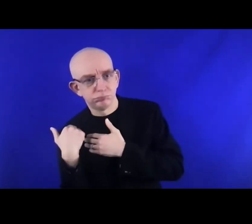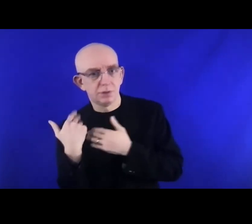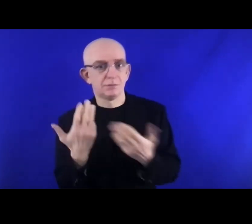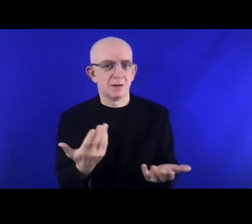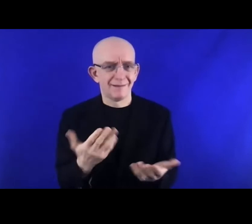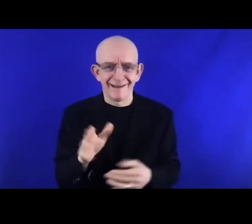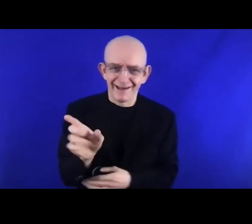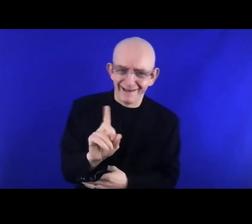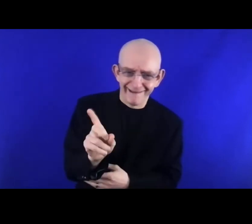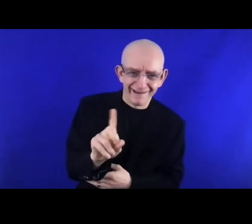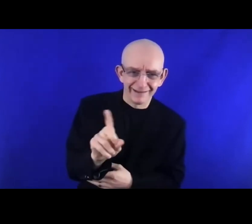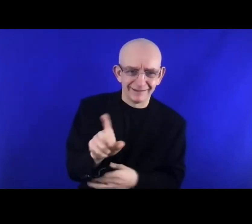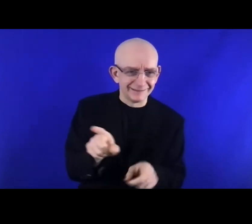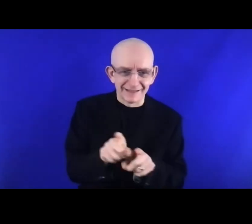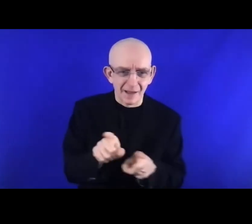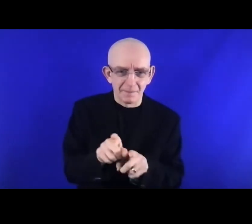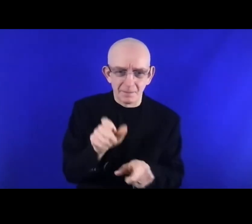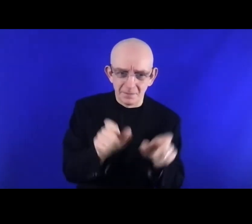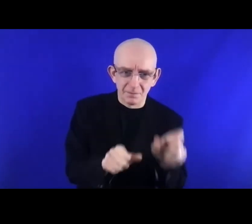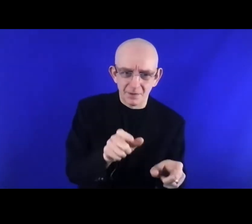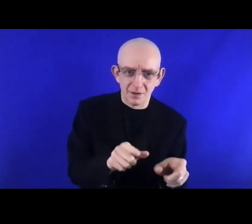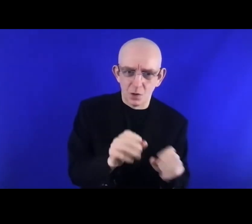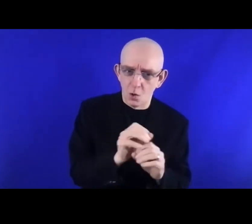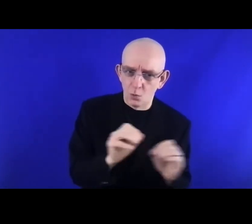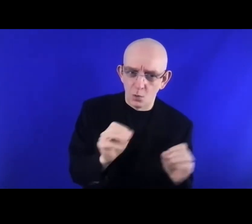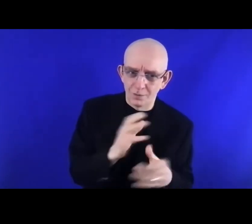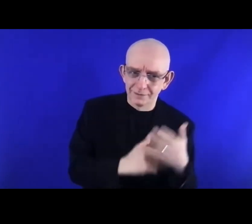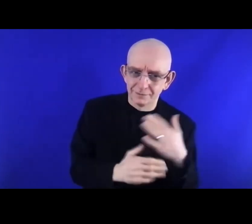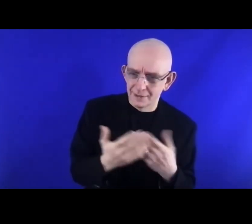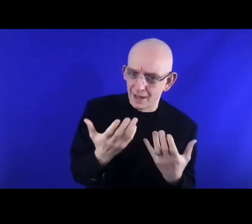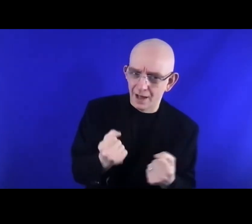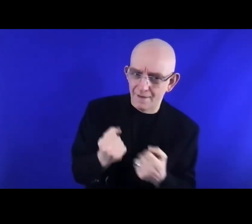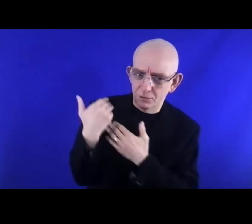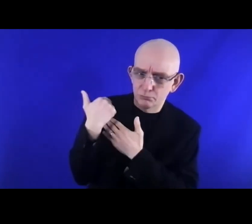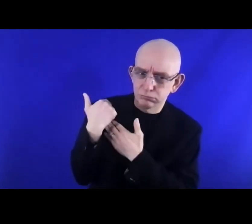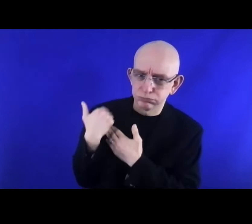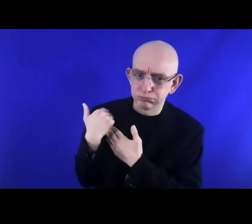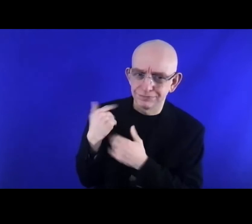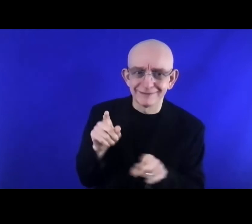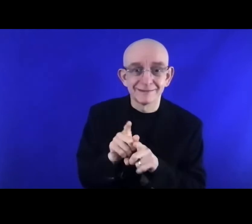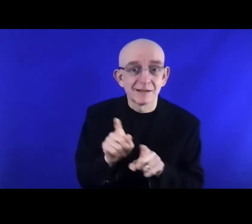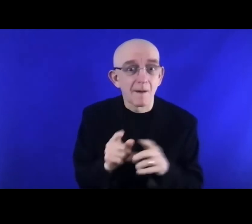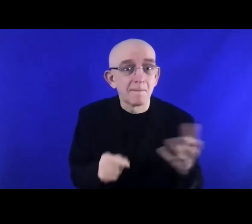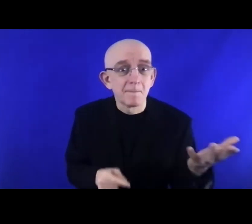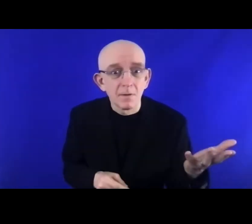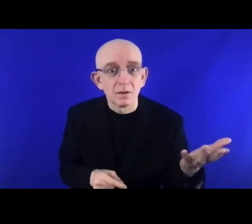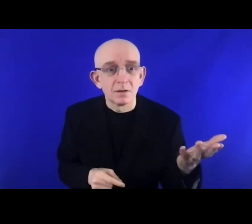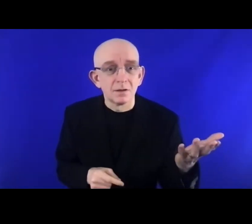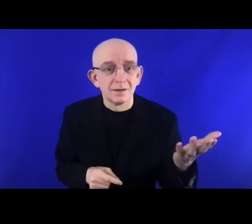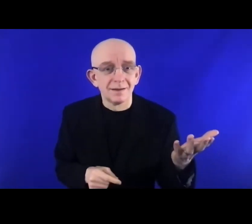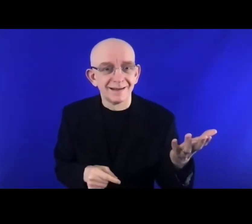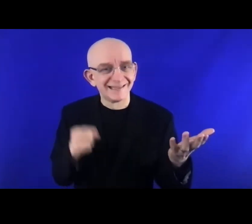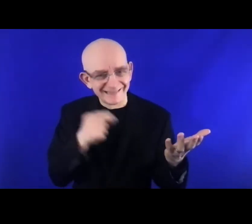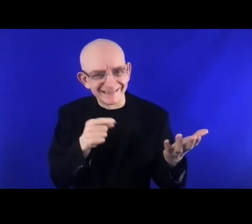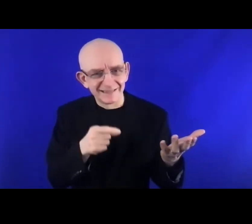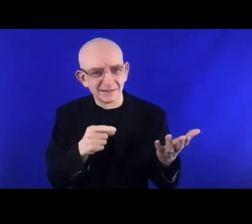Constantly, people with disability face rejection, a door that closes on our noses or no as an